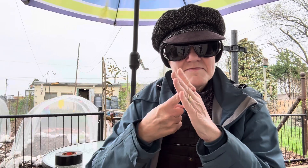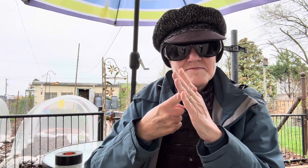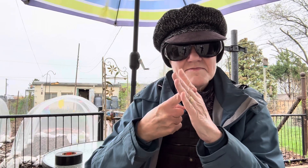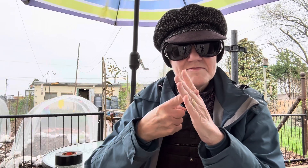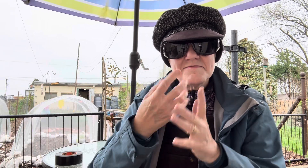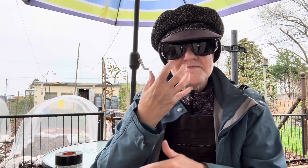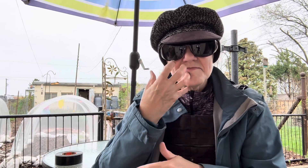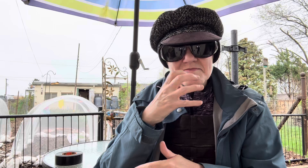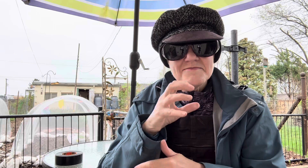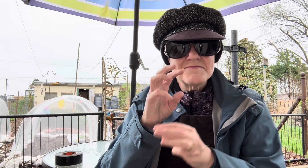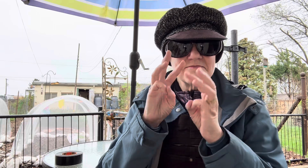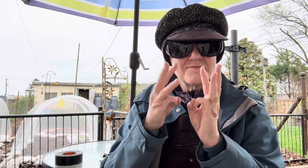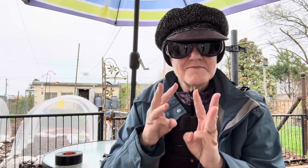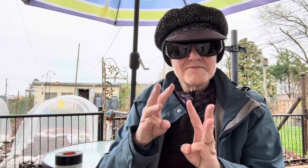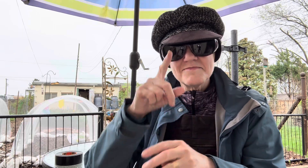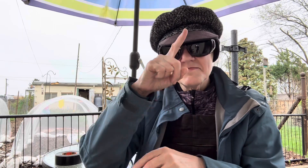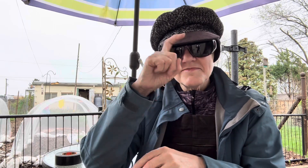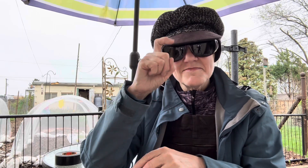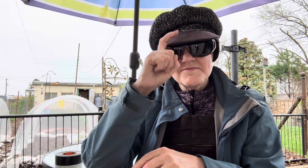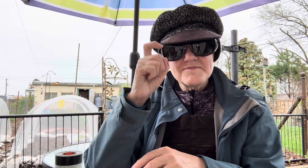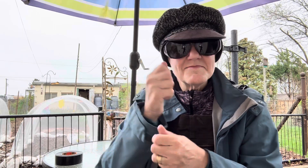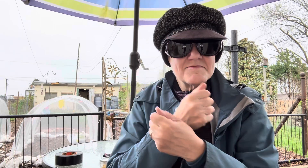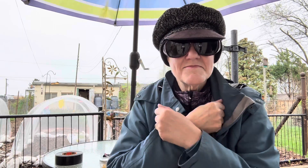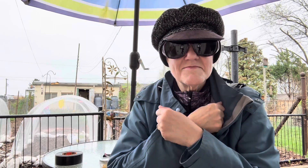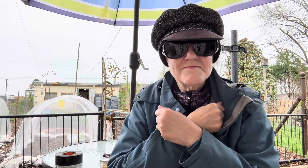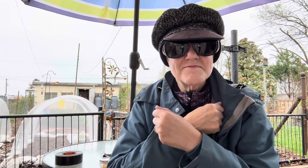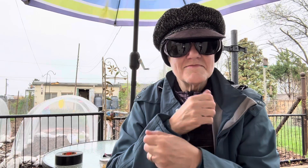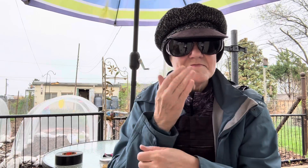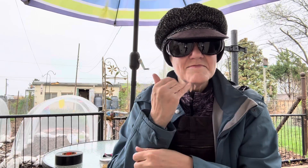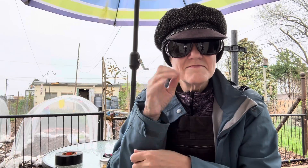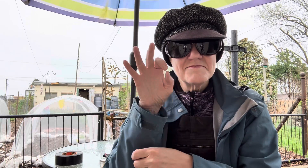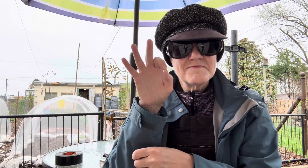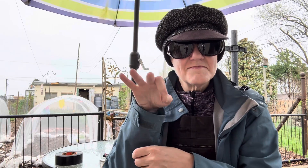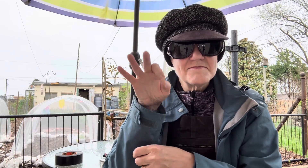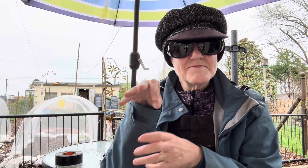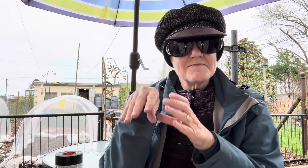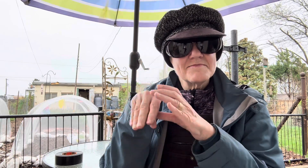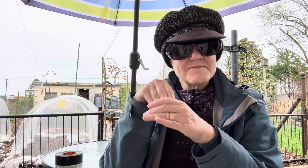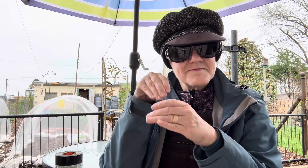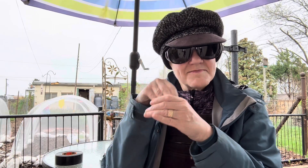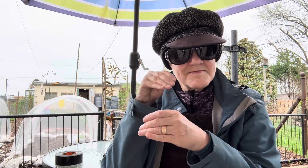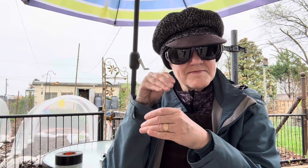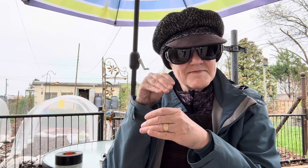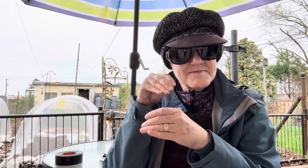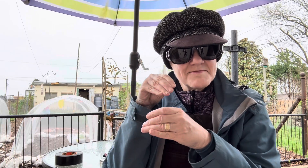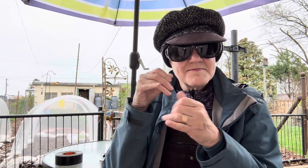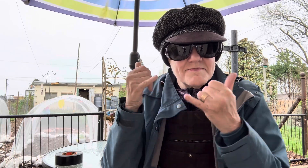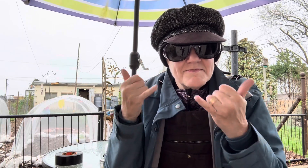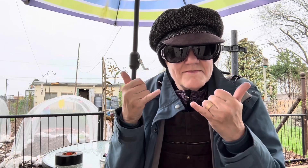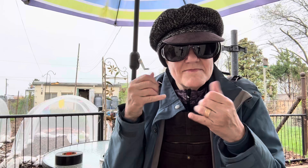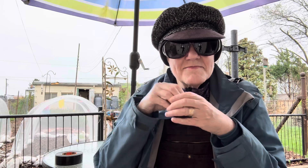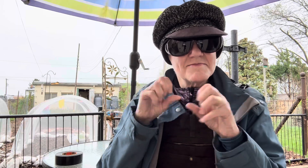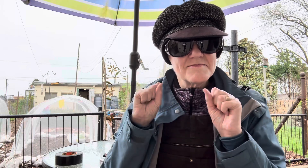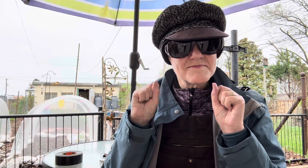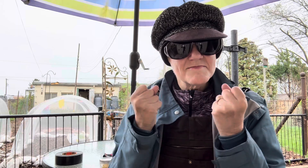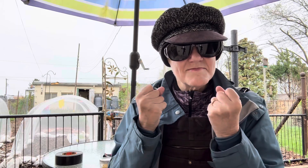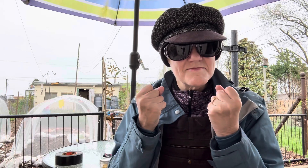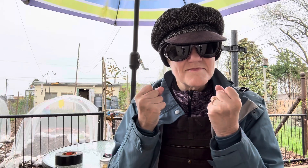to start our hot weather summer loving sweet peppers outside now in the